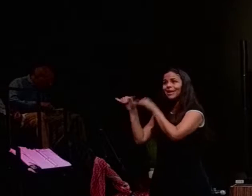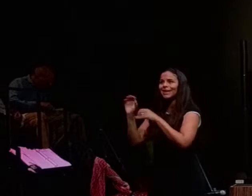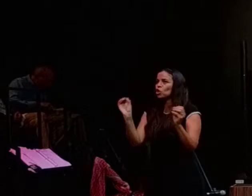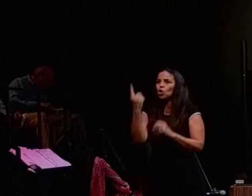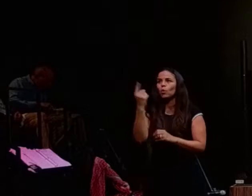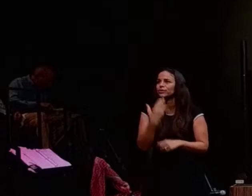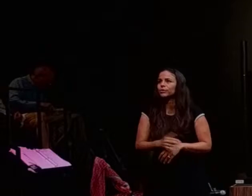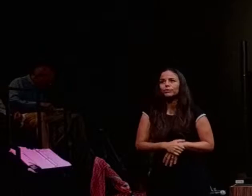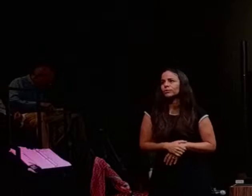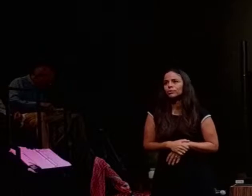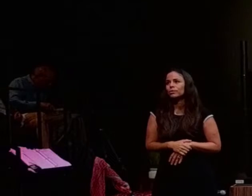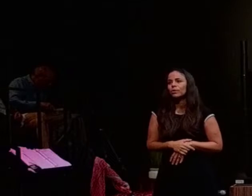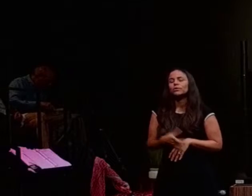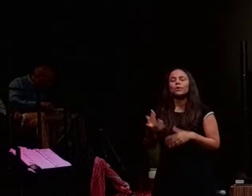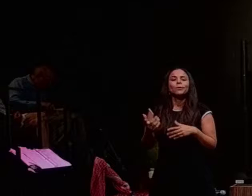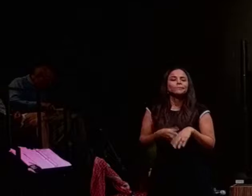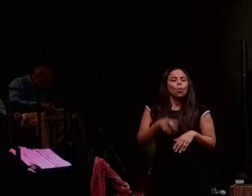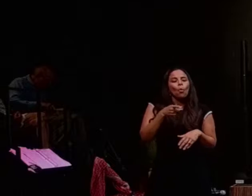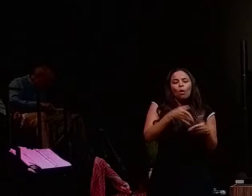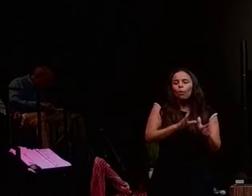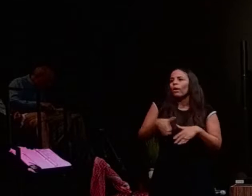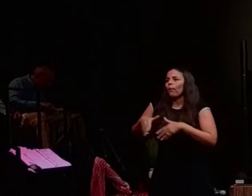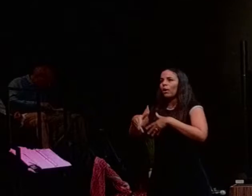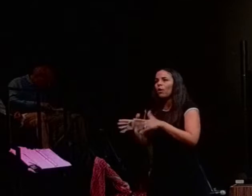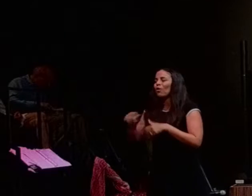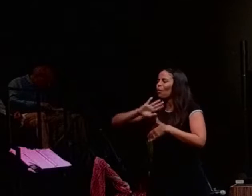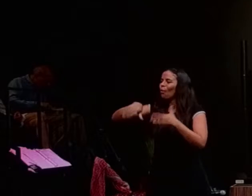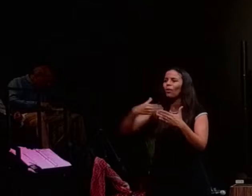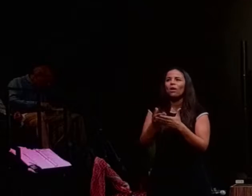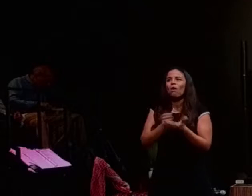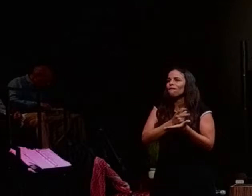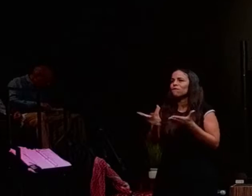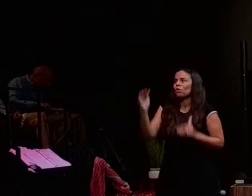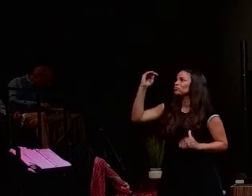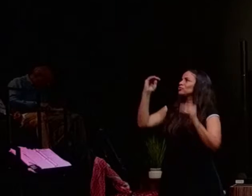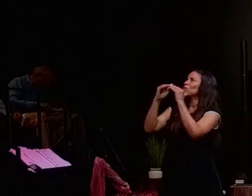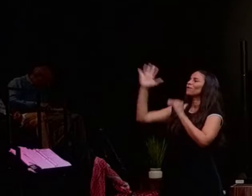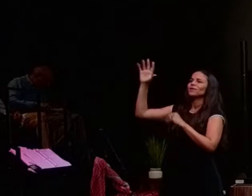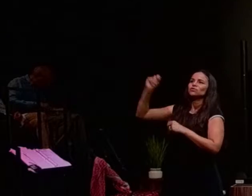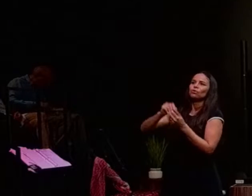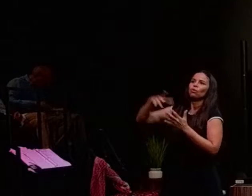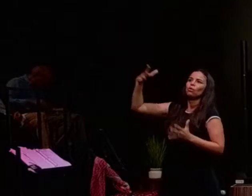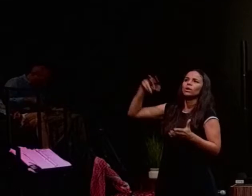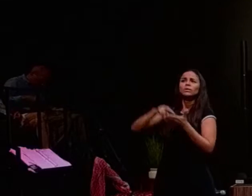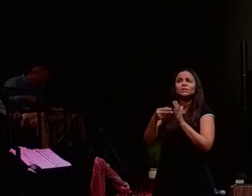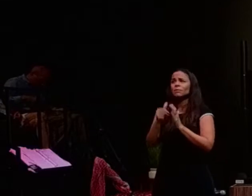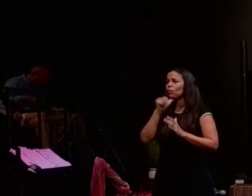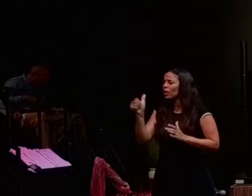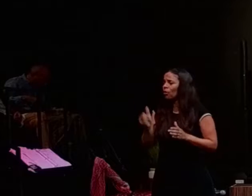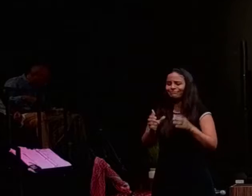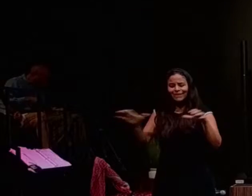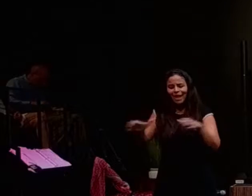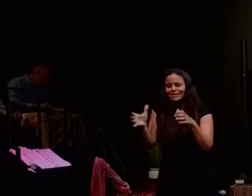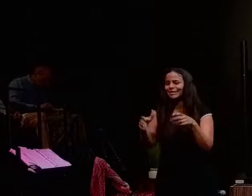good. To one degree or another, we all fall short of the glory of God. This doesn't necessarily mean that we are actively engaging